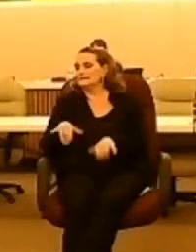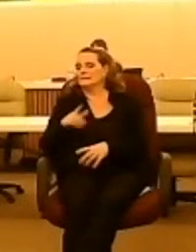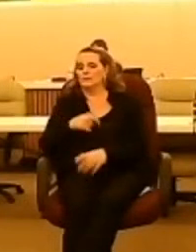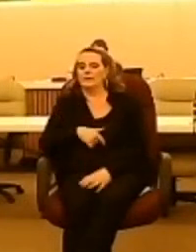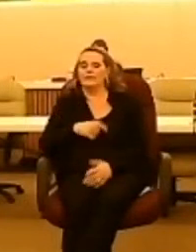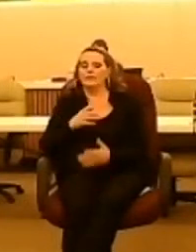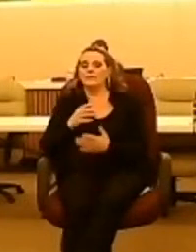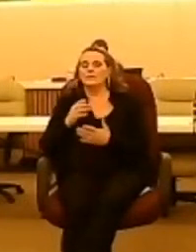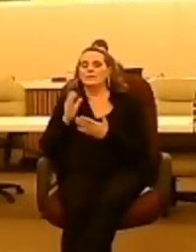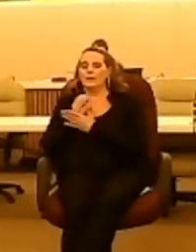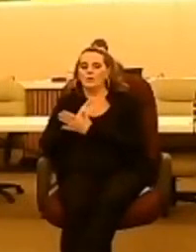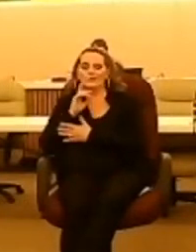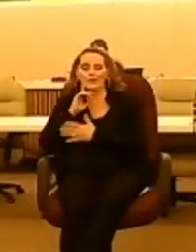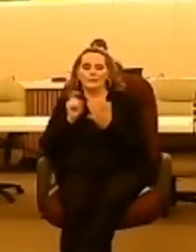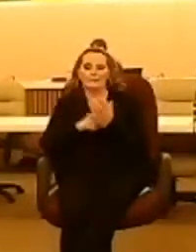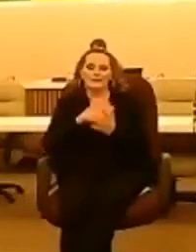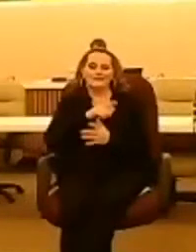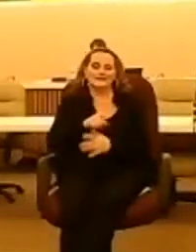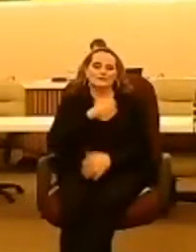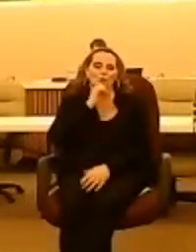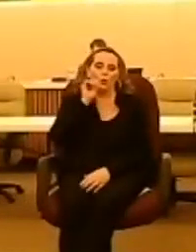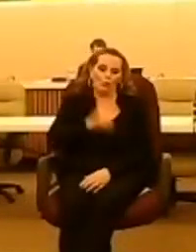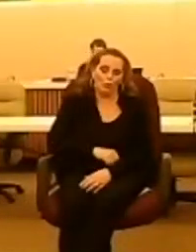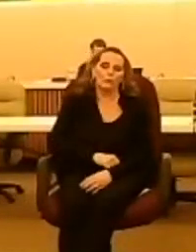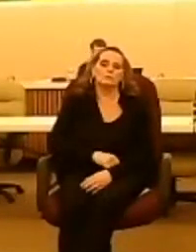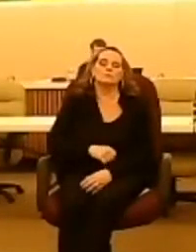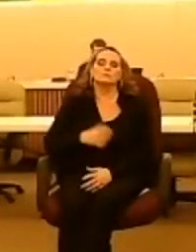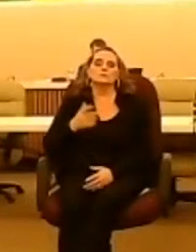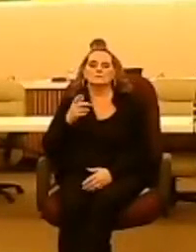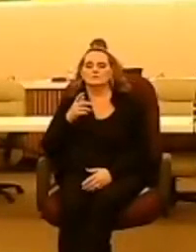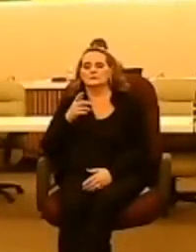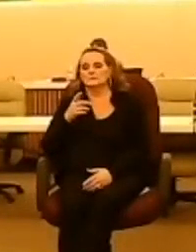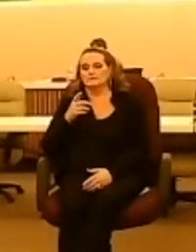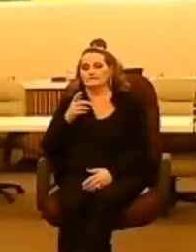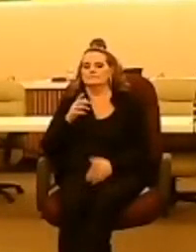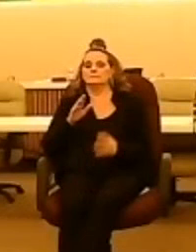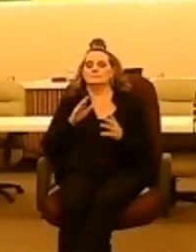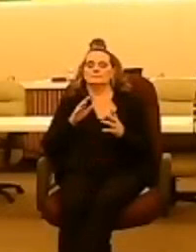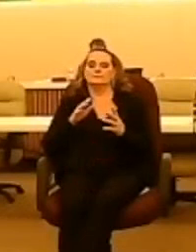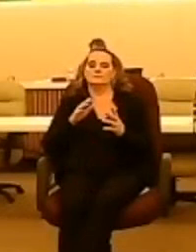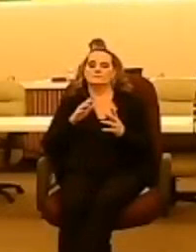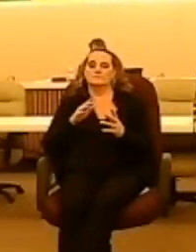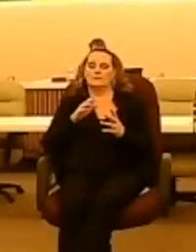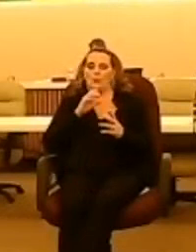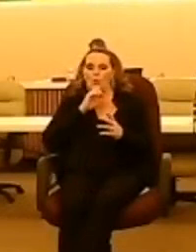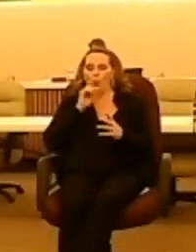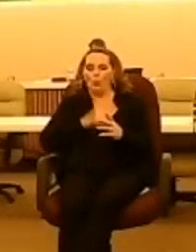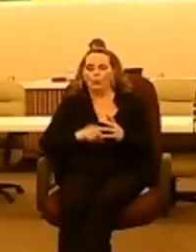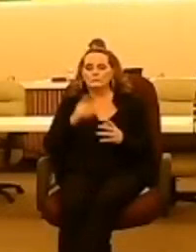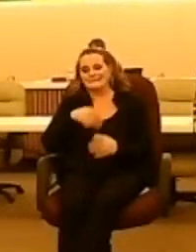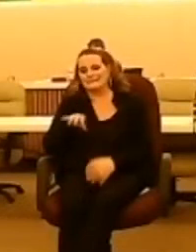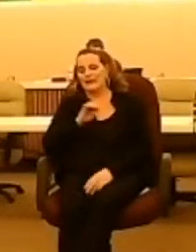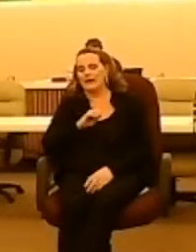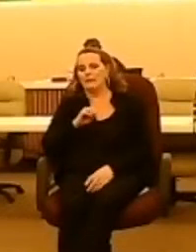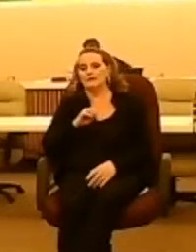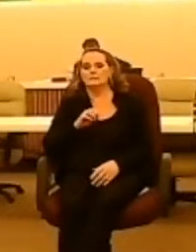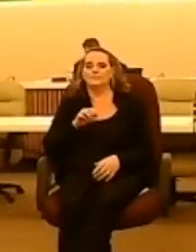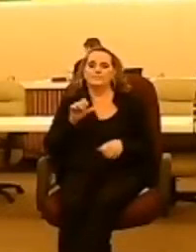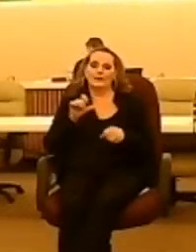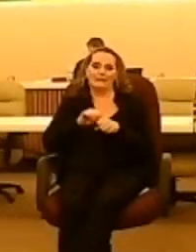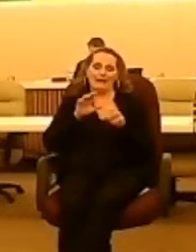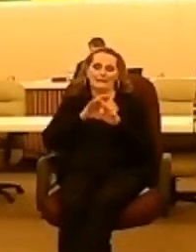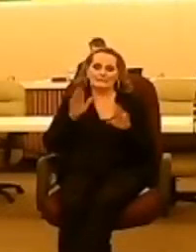that recognizes that these old, beat up, obsolete gas stations, if you want to give them